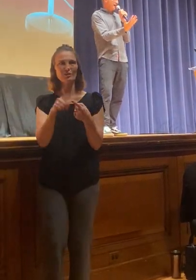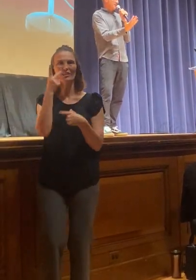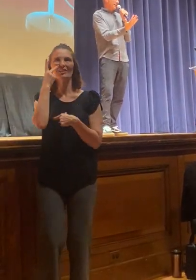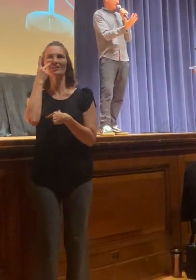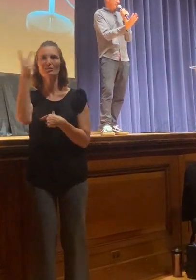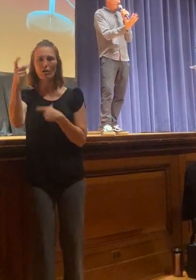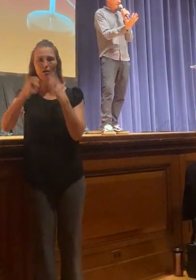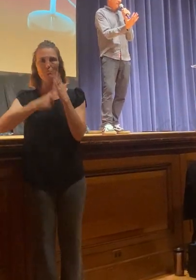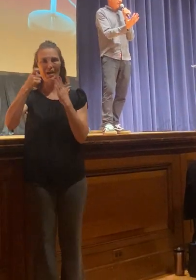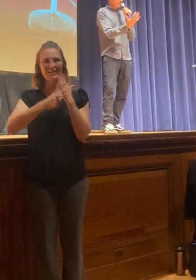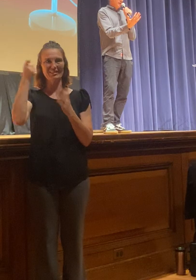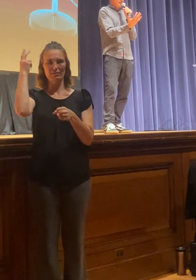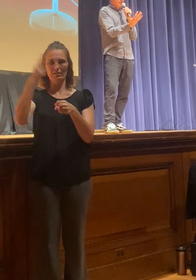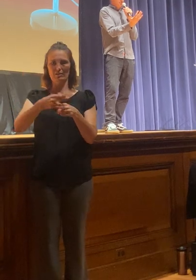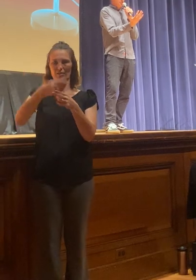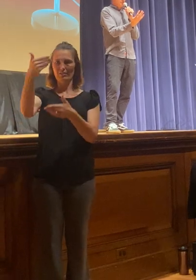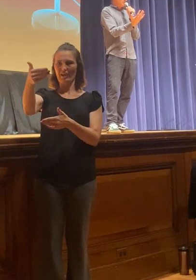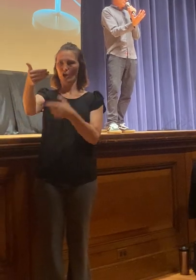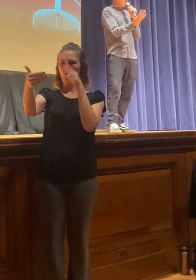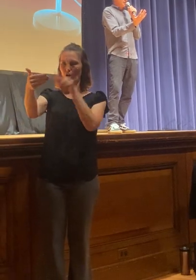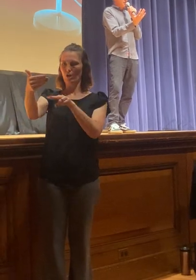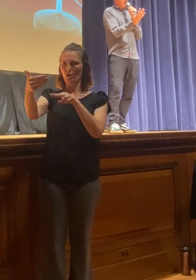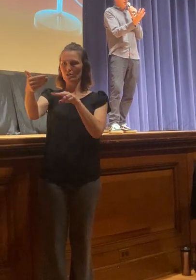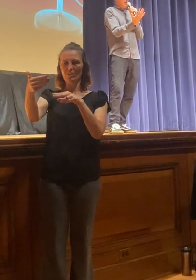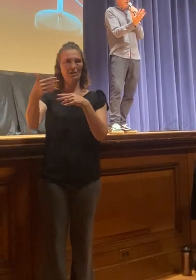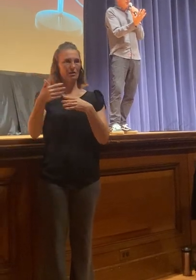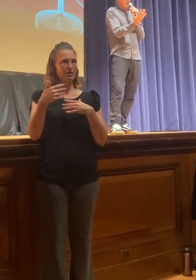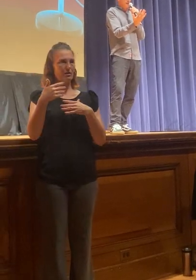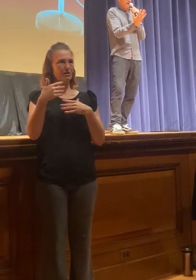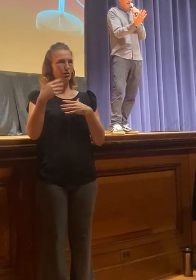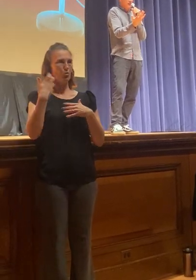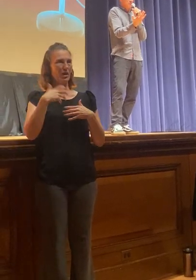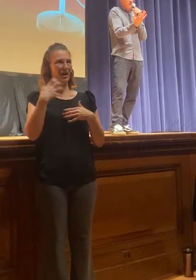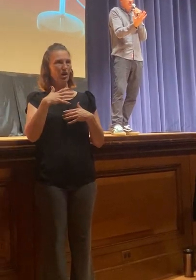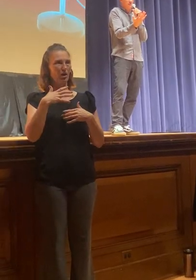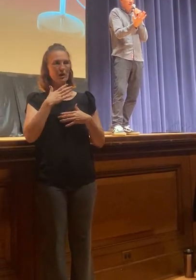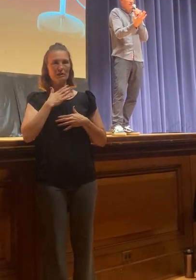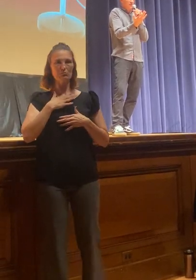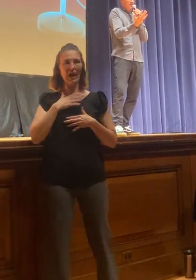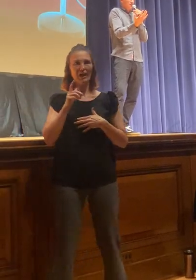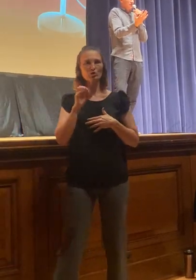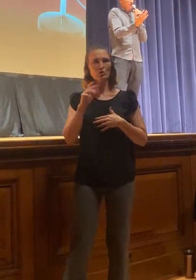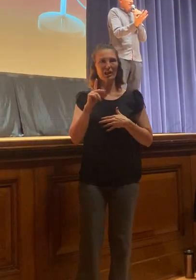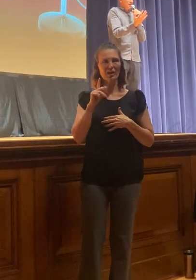in a magazine, and he's like, that's my trick, why do they call it the mute air? I'm not mute.